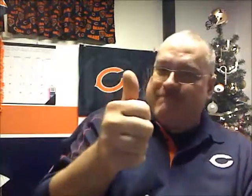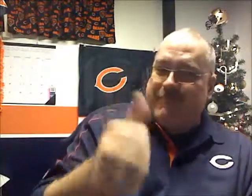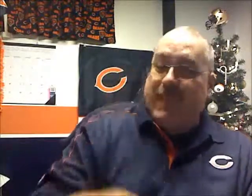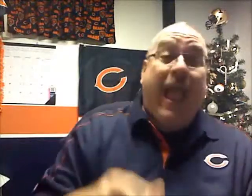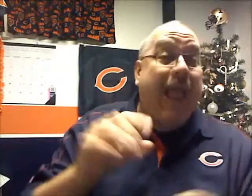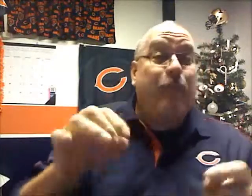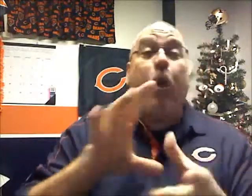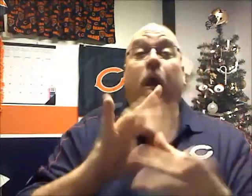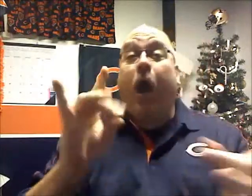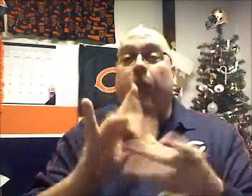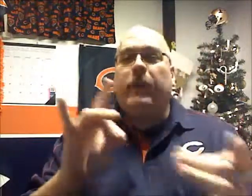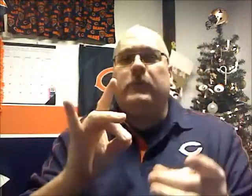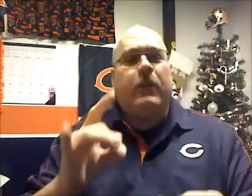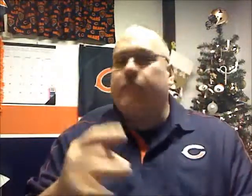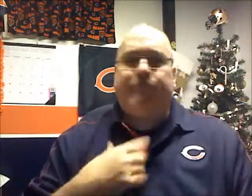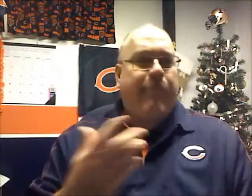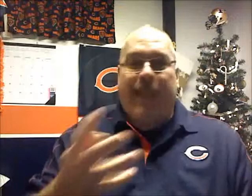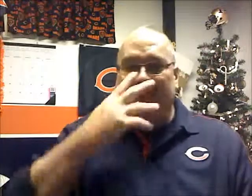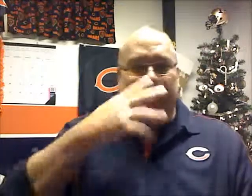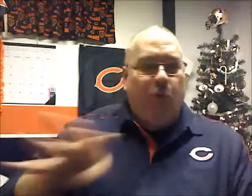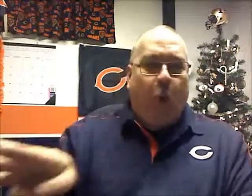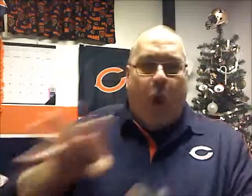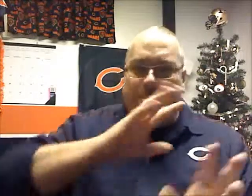If you harm us, Lord,